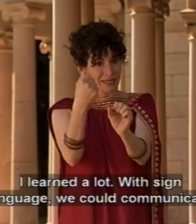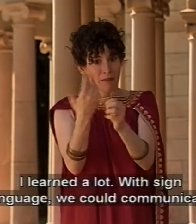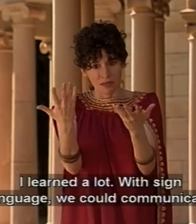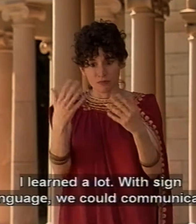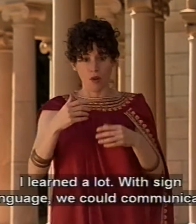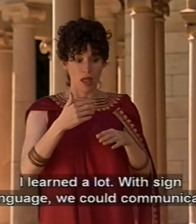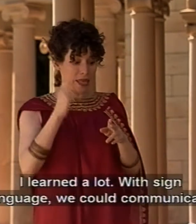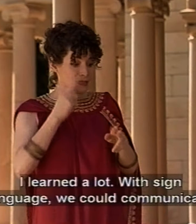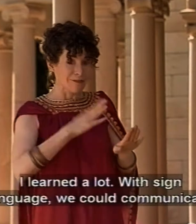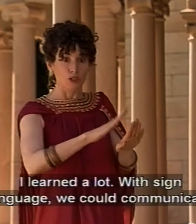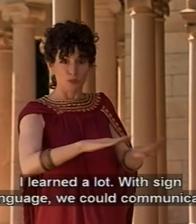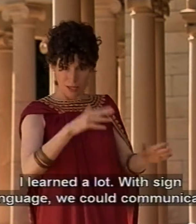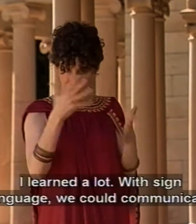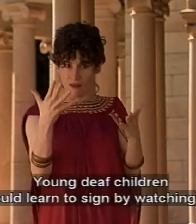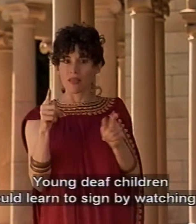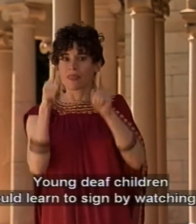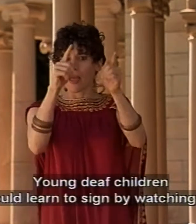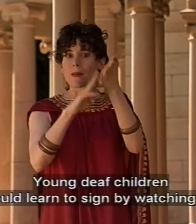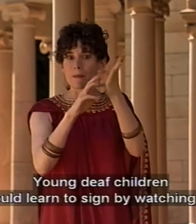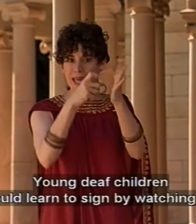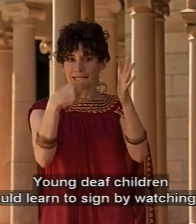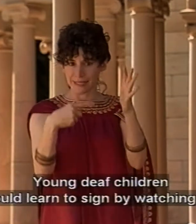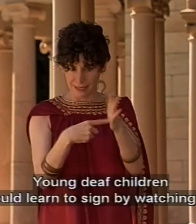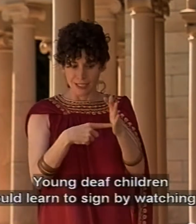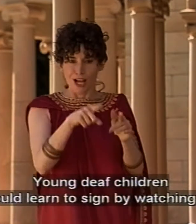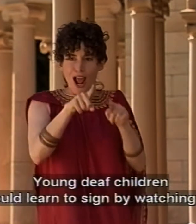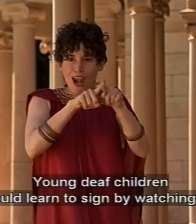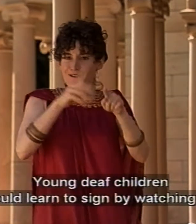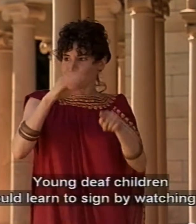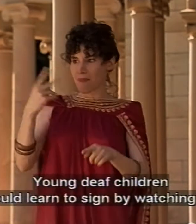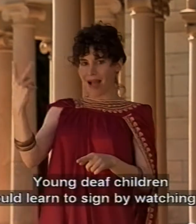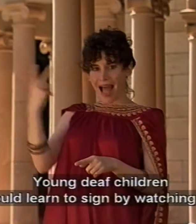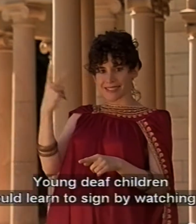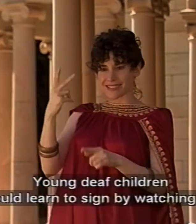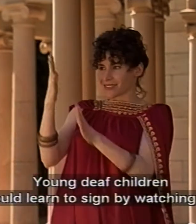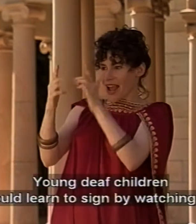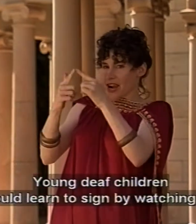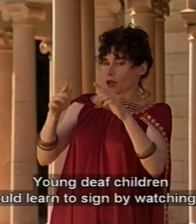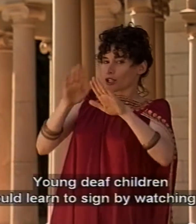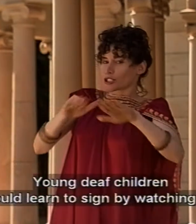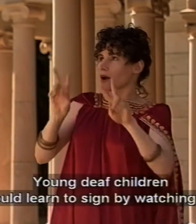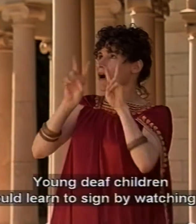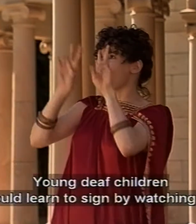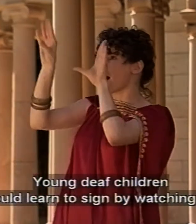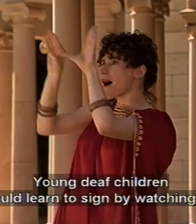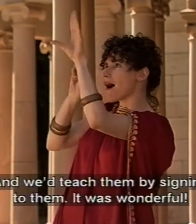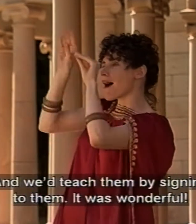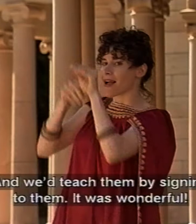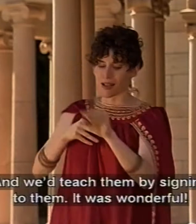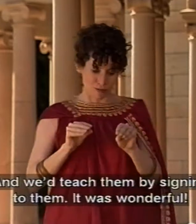able to communicate. For example, young deaf children could come to the market too, and they'd learn to sign by watching us. We'd